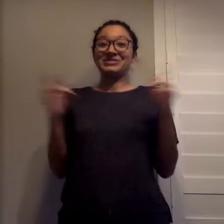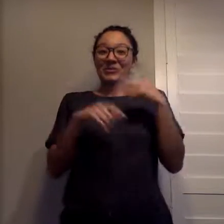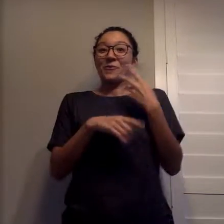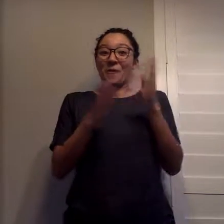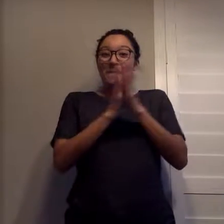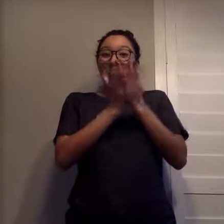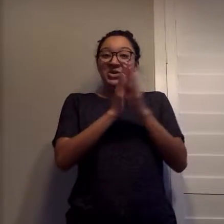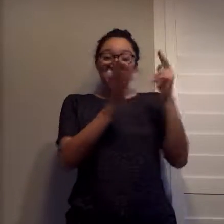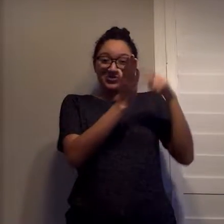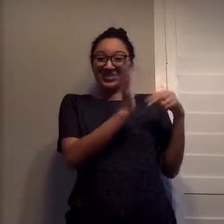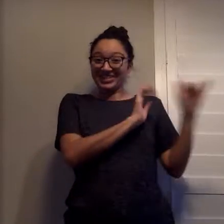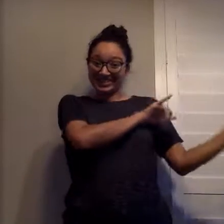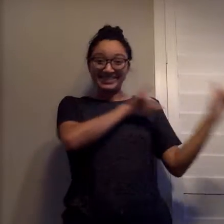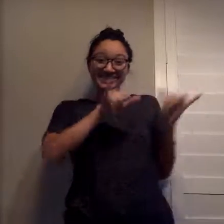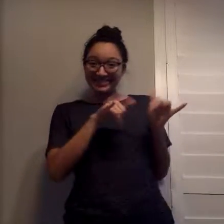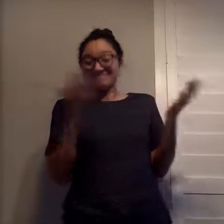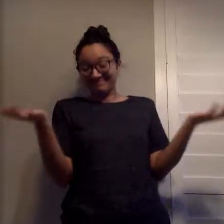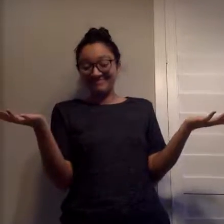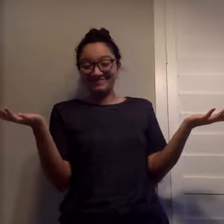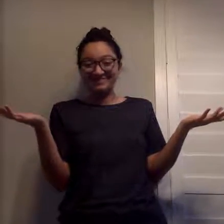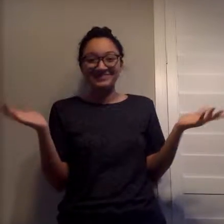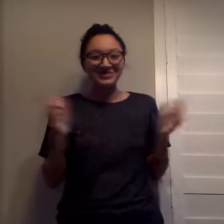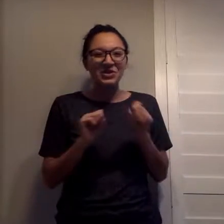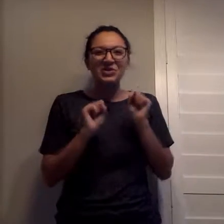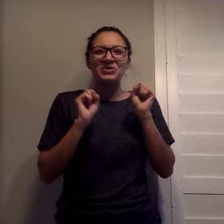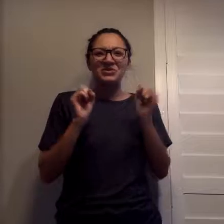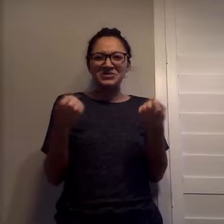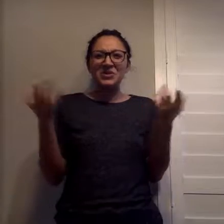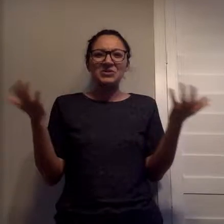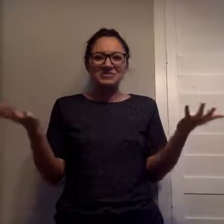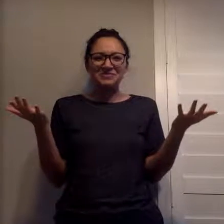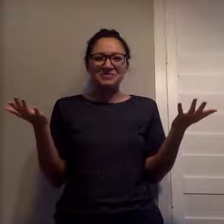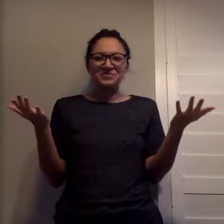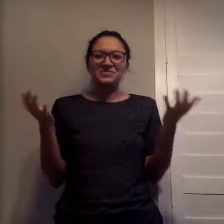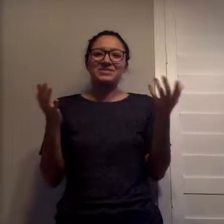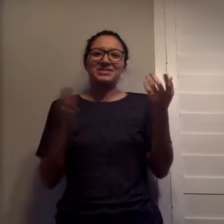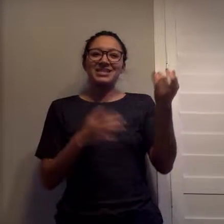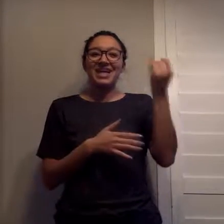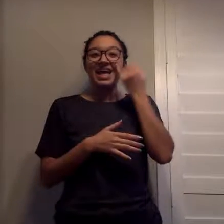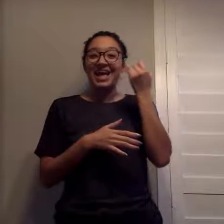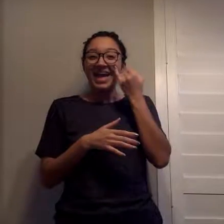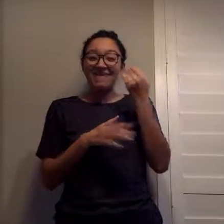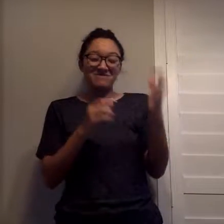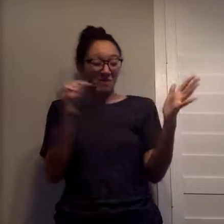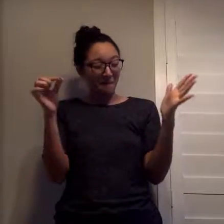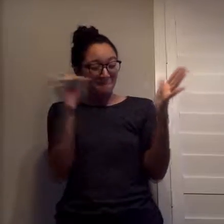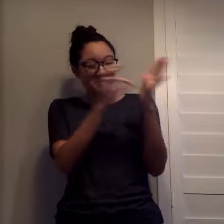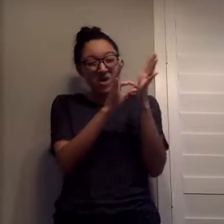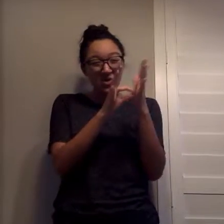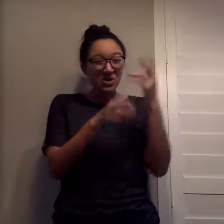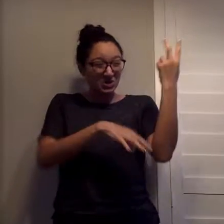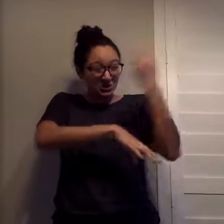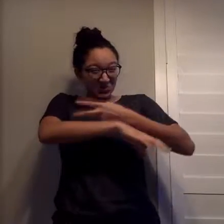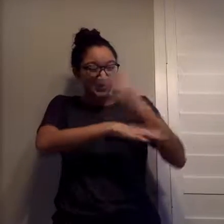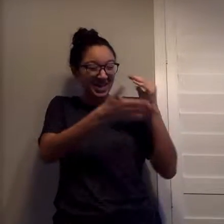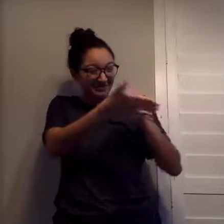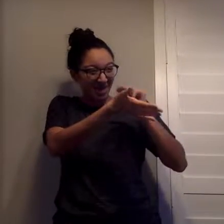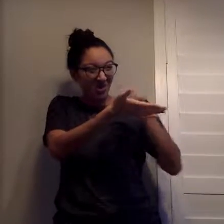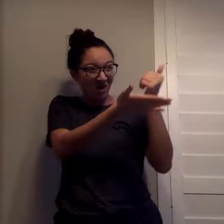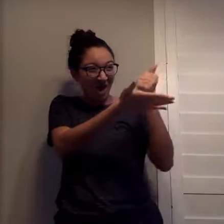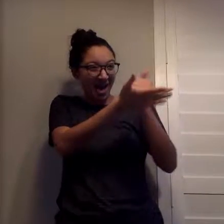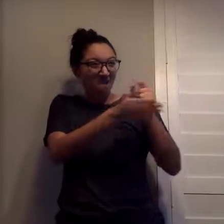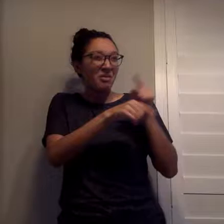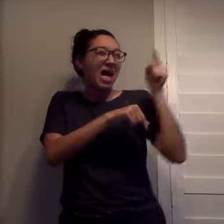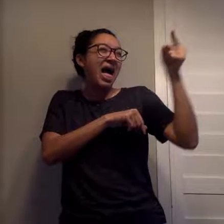Now, it turns out when you've been stabbed with sea urchin spines and you're 2 days away from any medical help, the thing that you've got to do